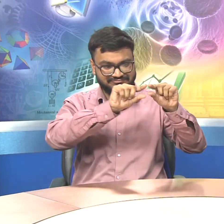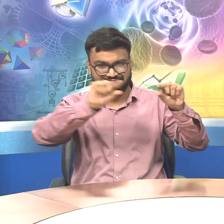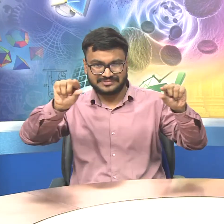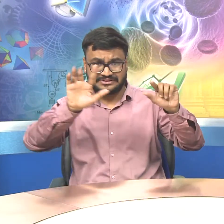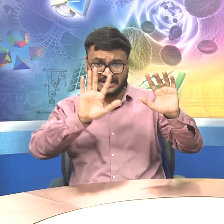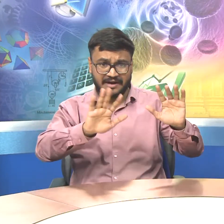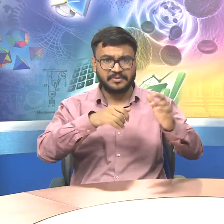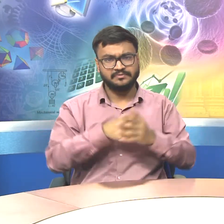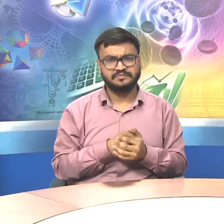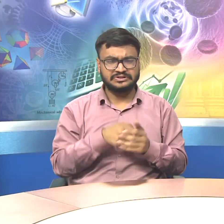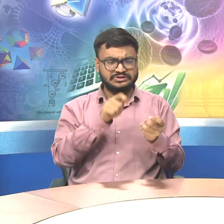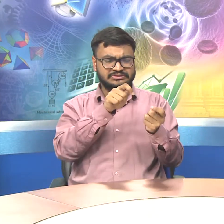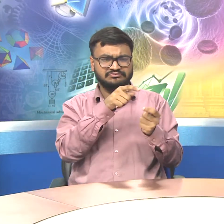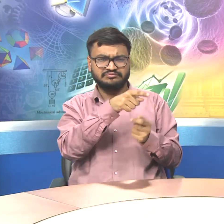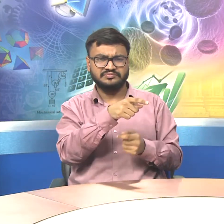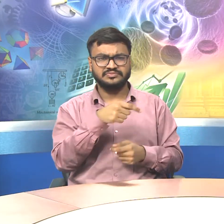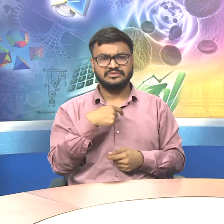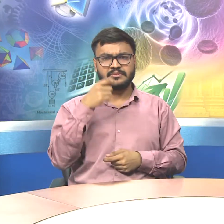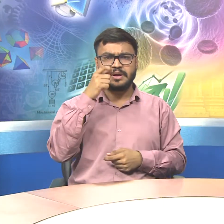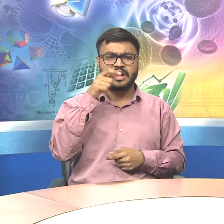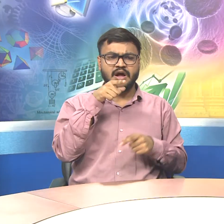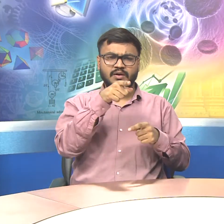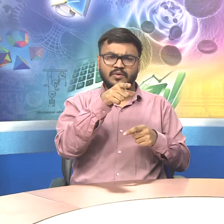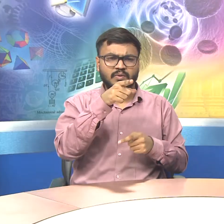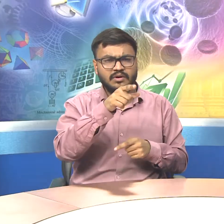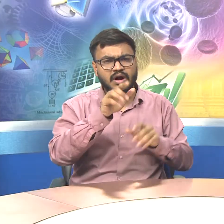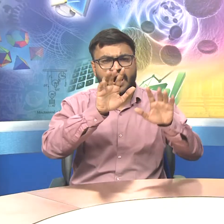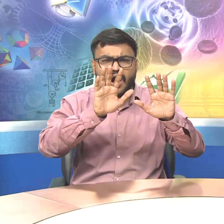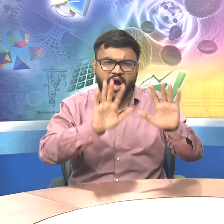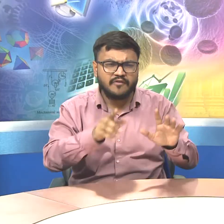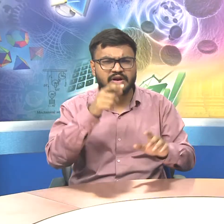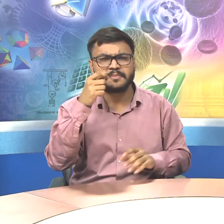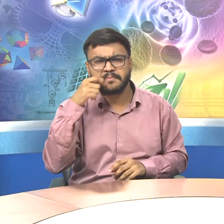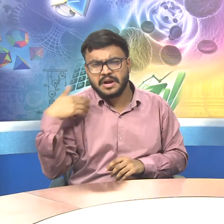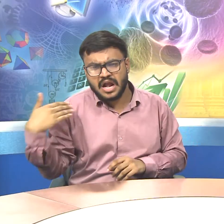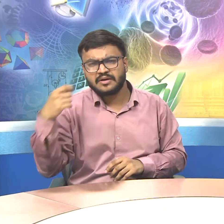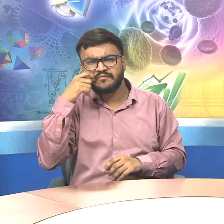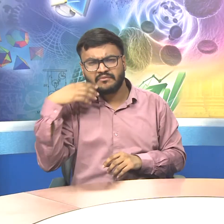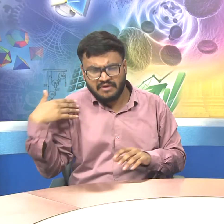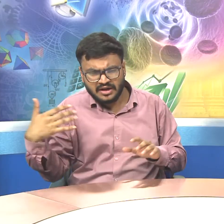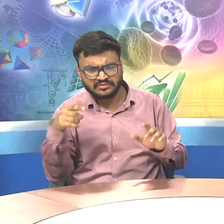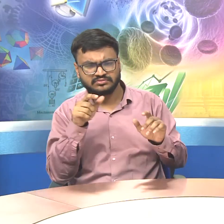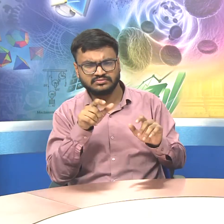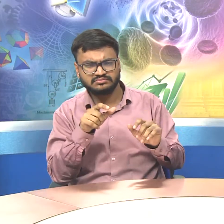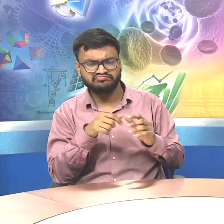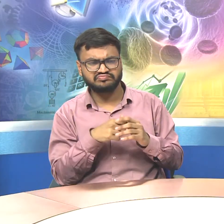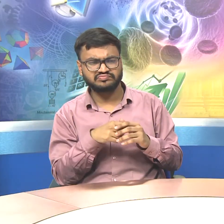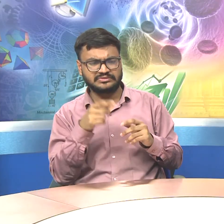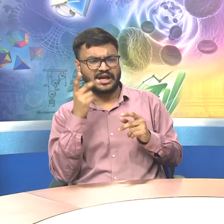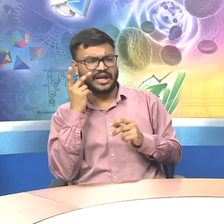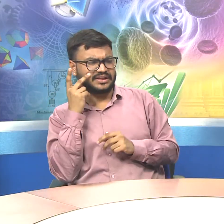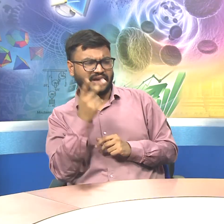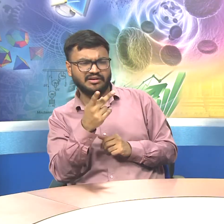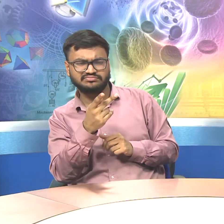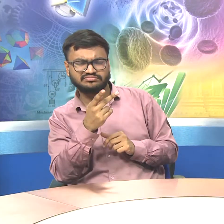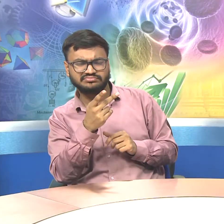lead to wrong ISL word order, which leads to a grammatical mistake.